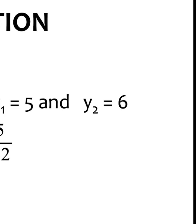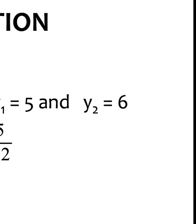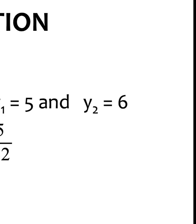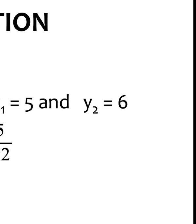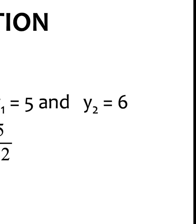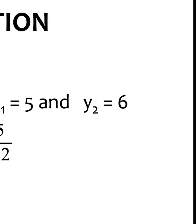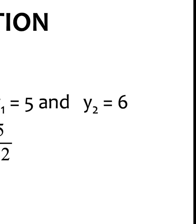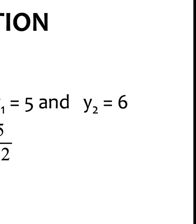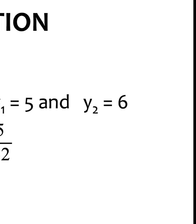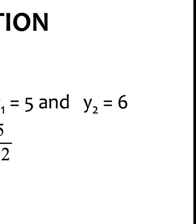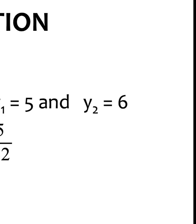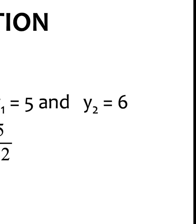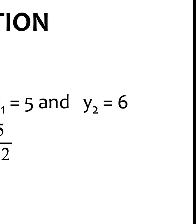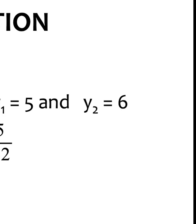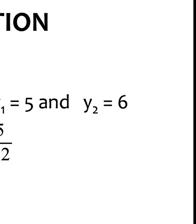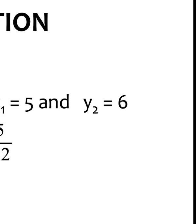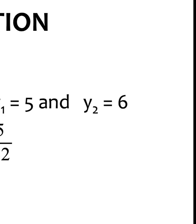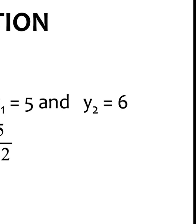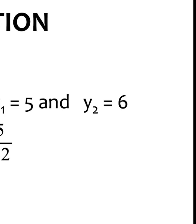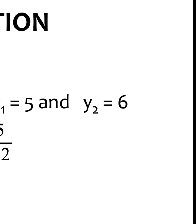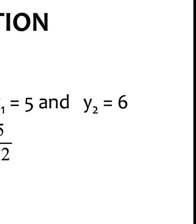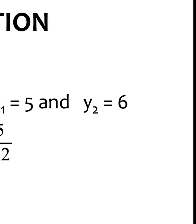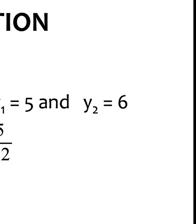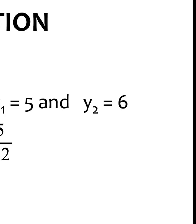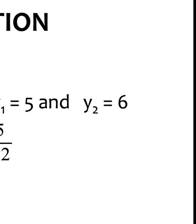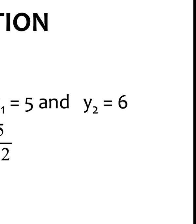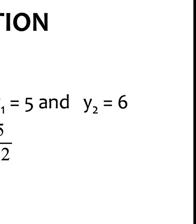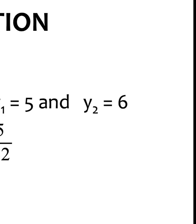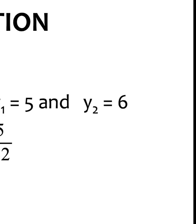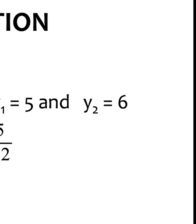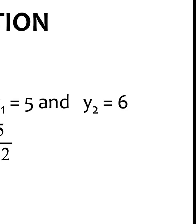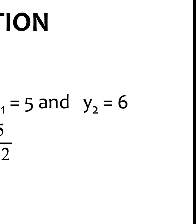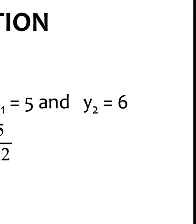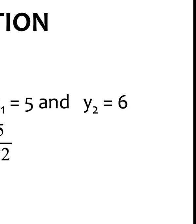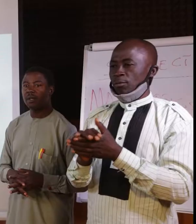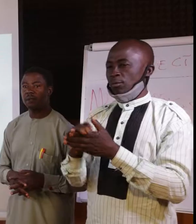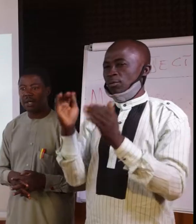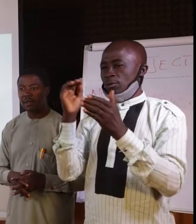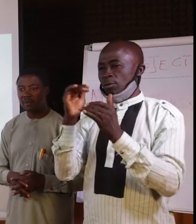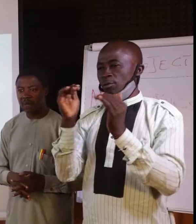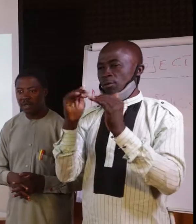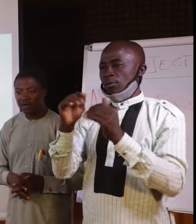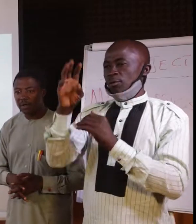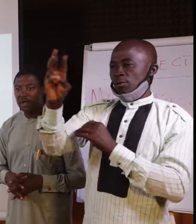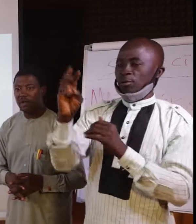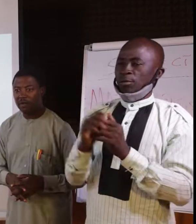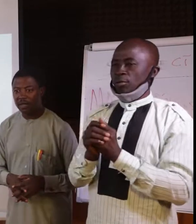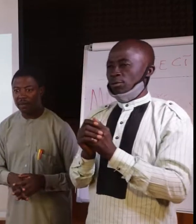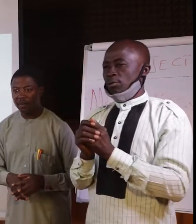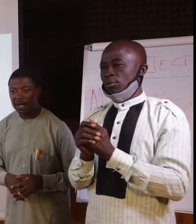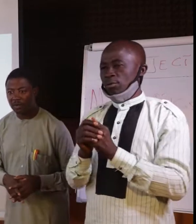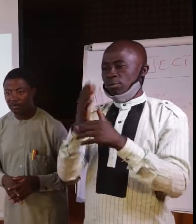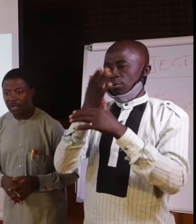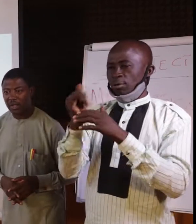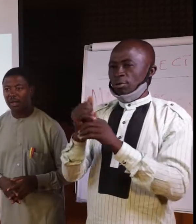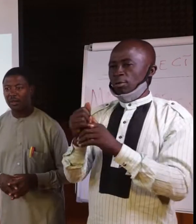minus 5 divided by x minus 2 equals to 6 minus 5 divided